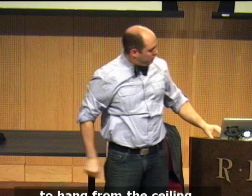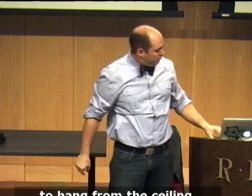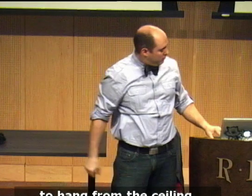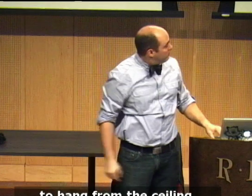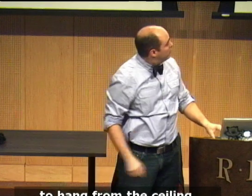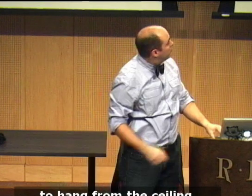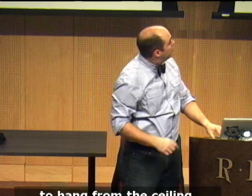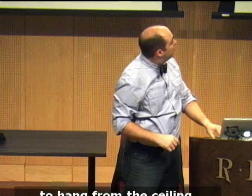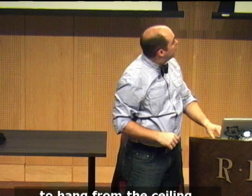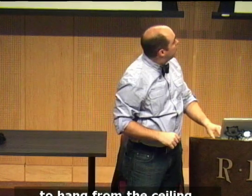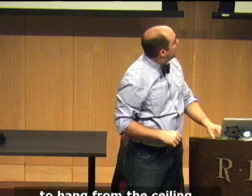the ceiling.